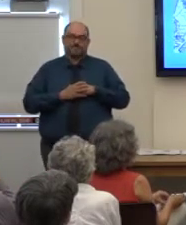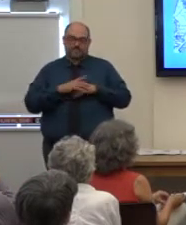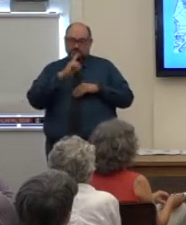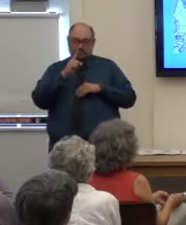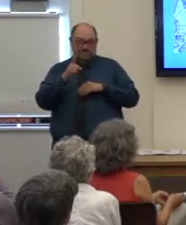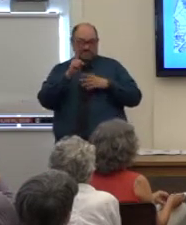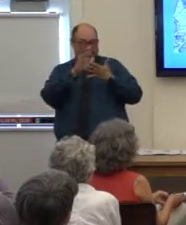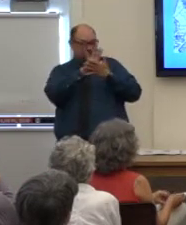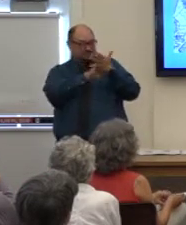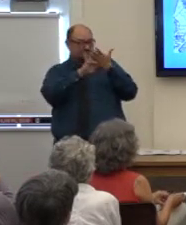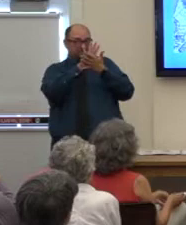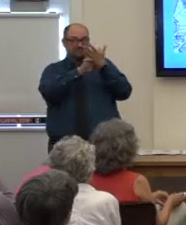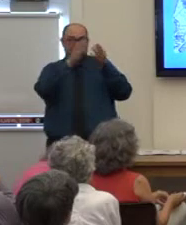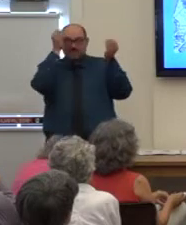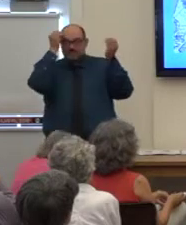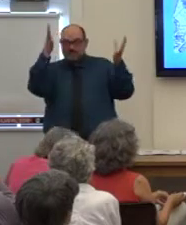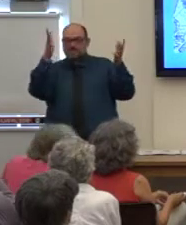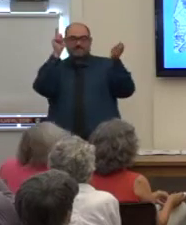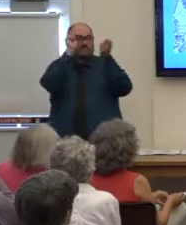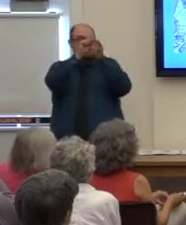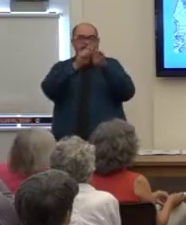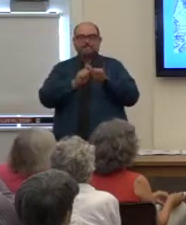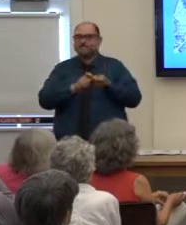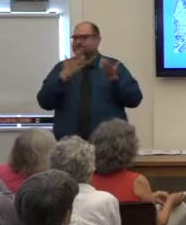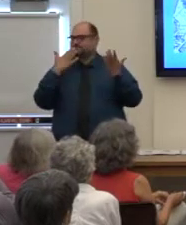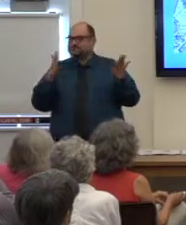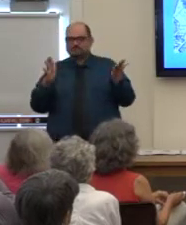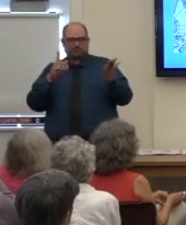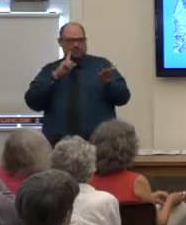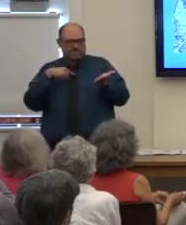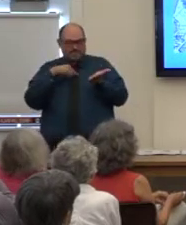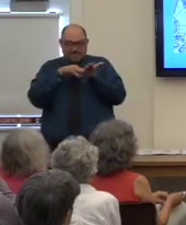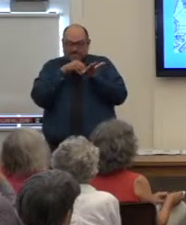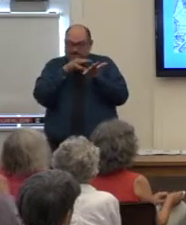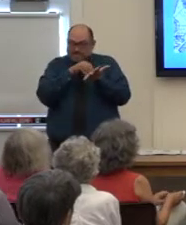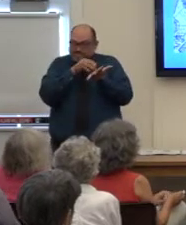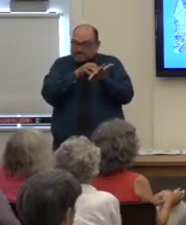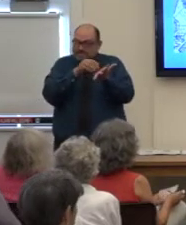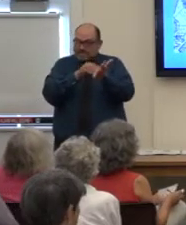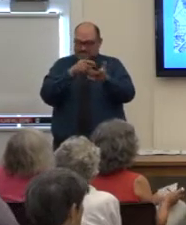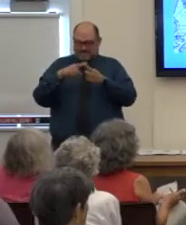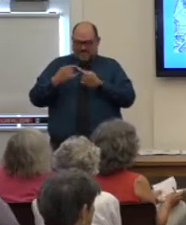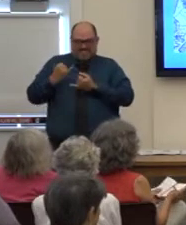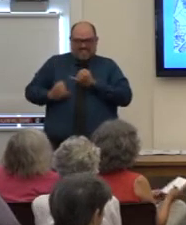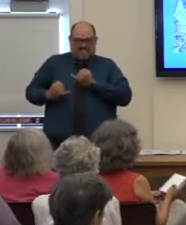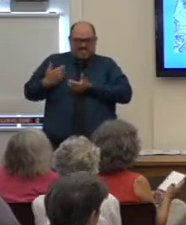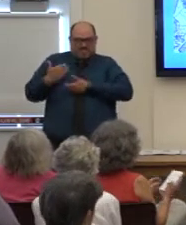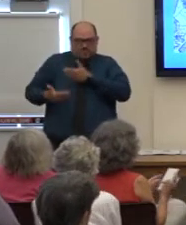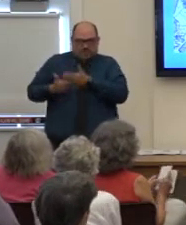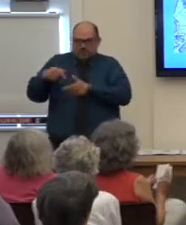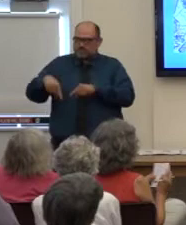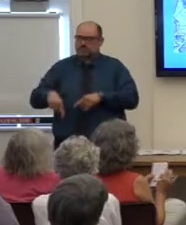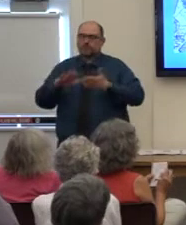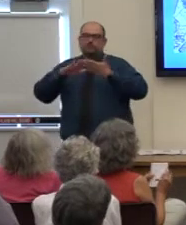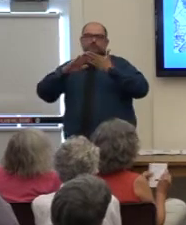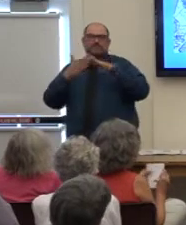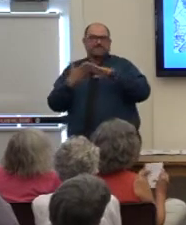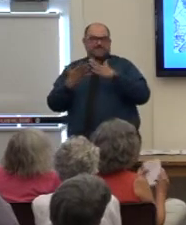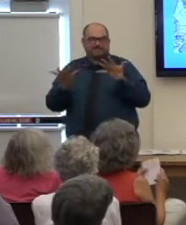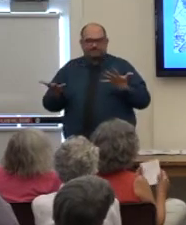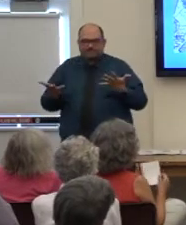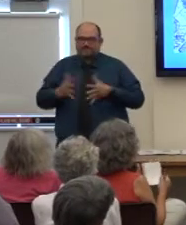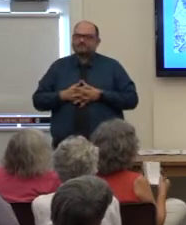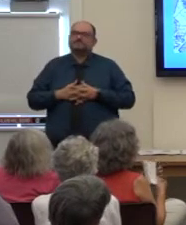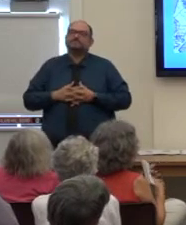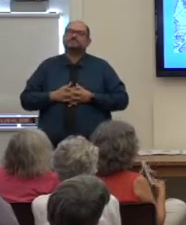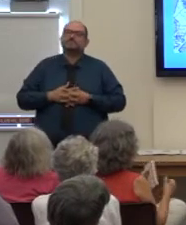about all but the last generation of the Chilmark deaf community. When the Chilmarkers of the 18th